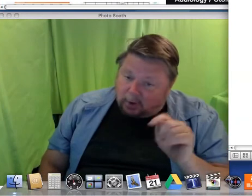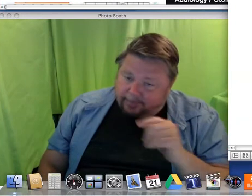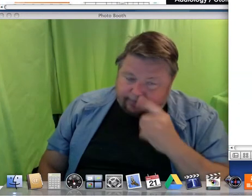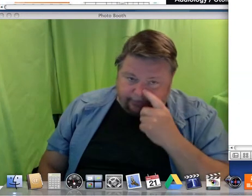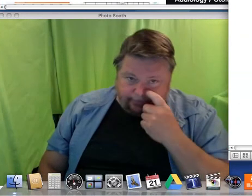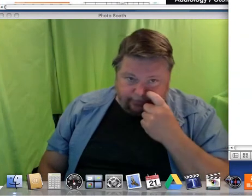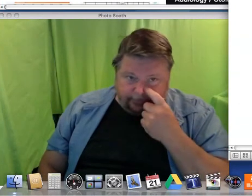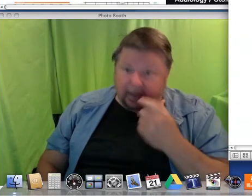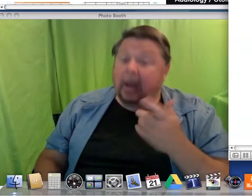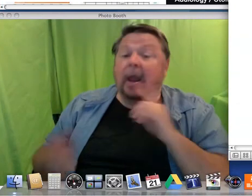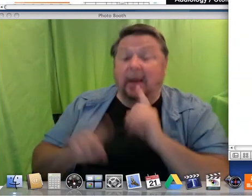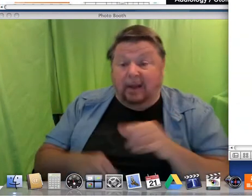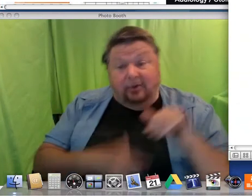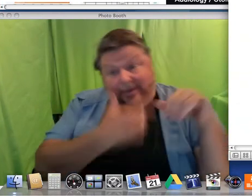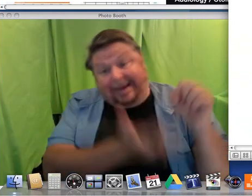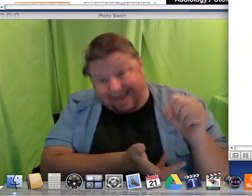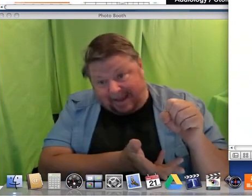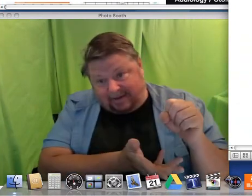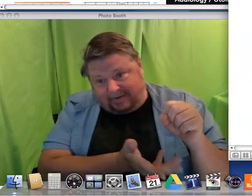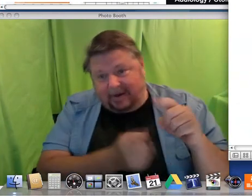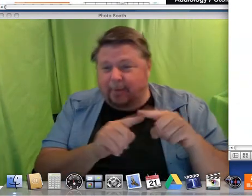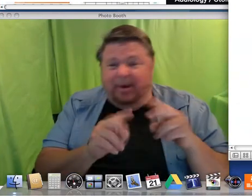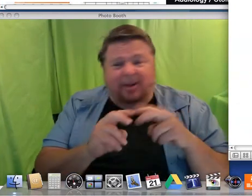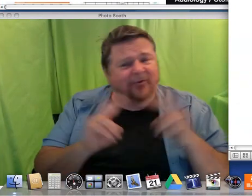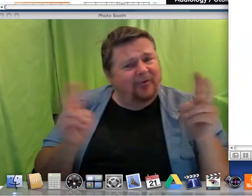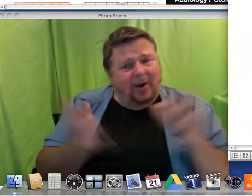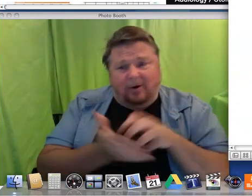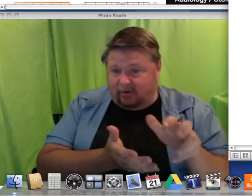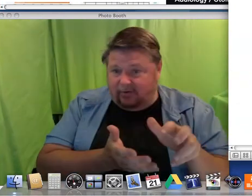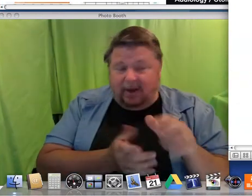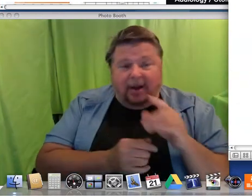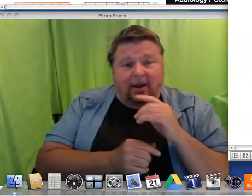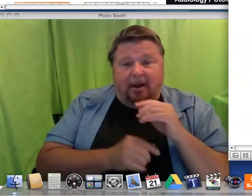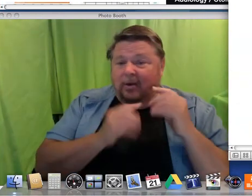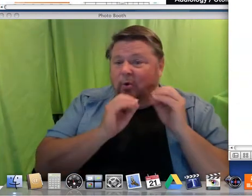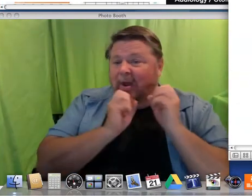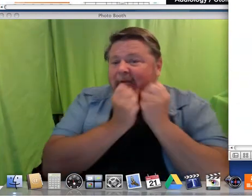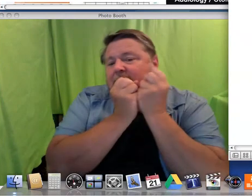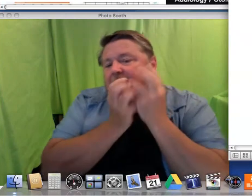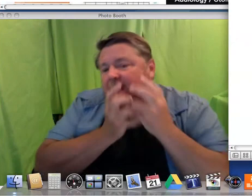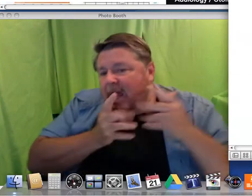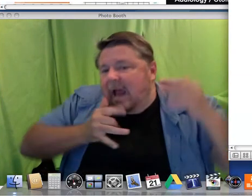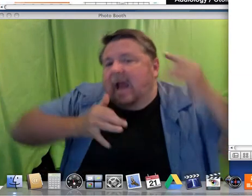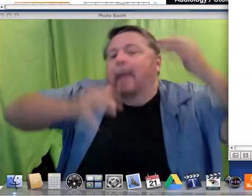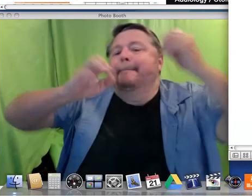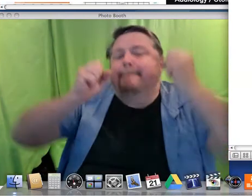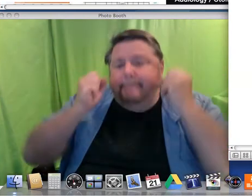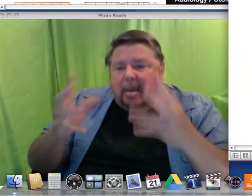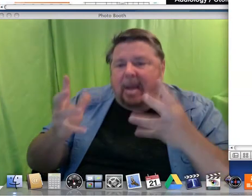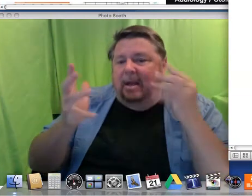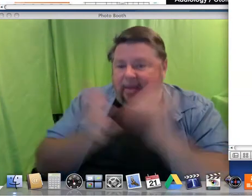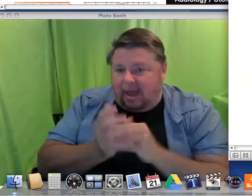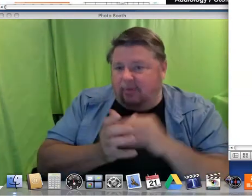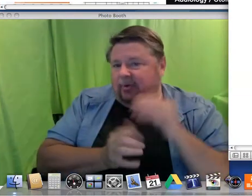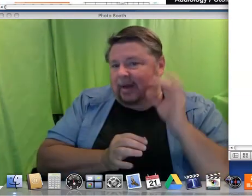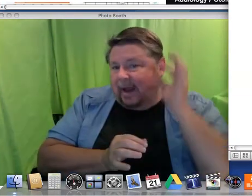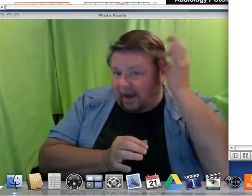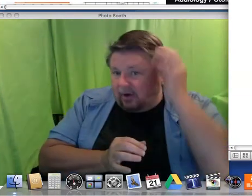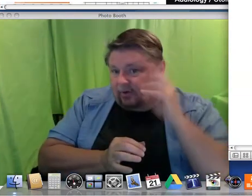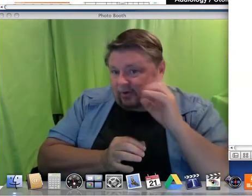it? And the answer is yes, but it's very rough. You have many